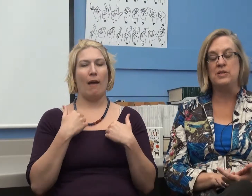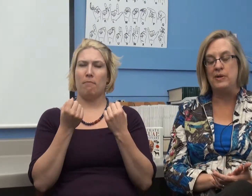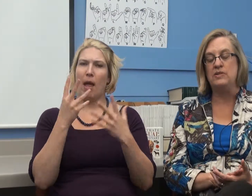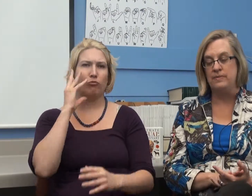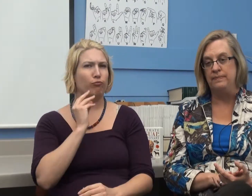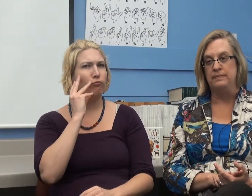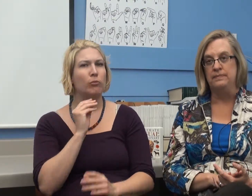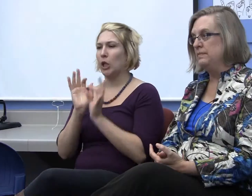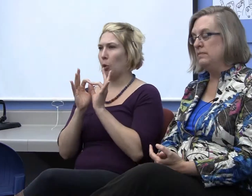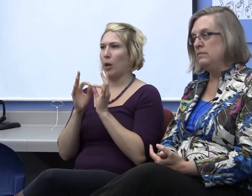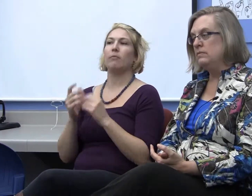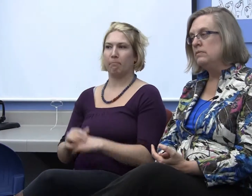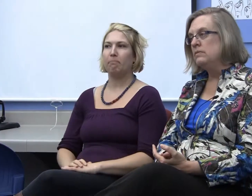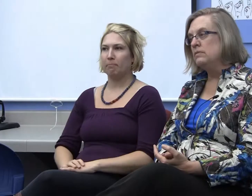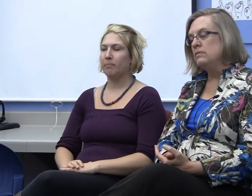interpreting experience.